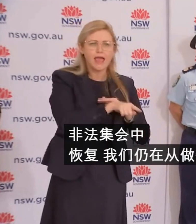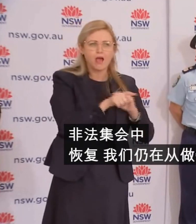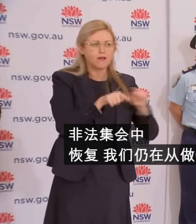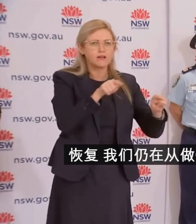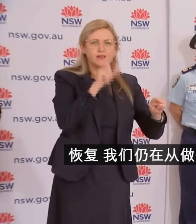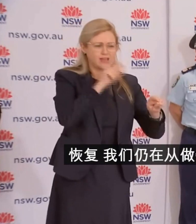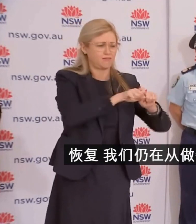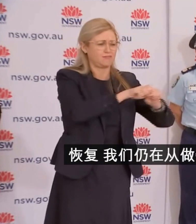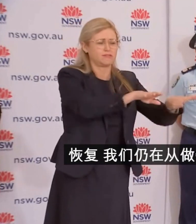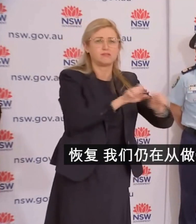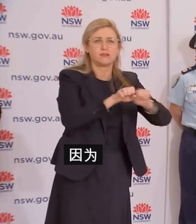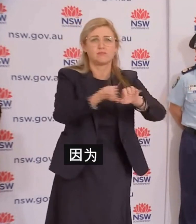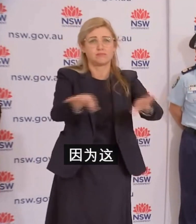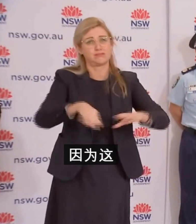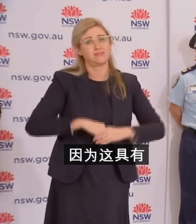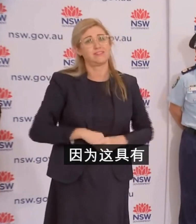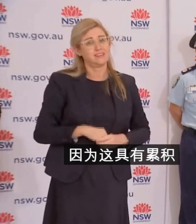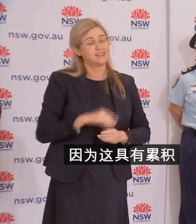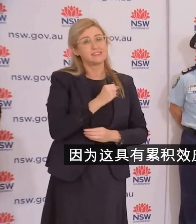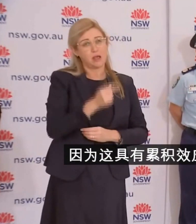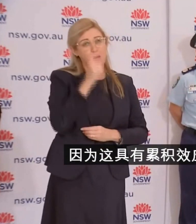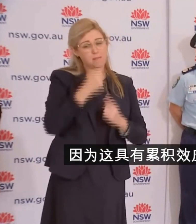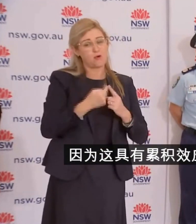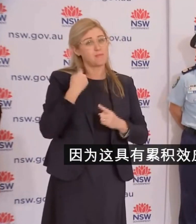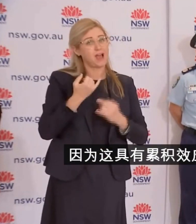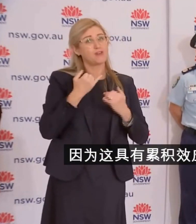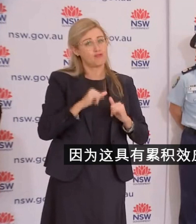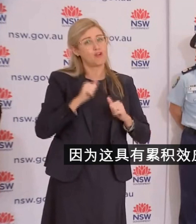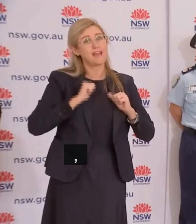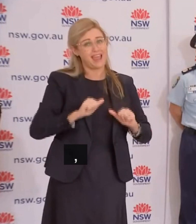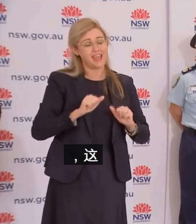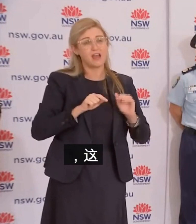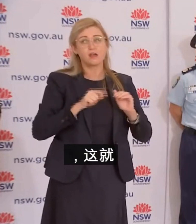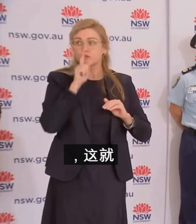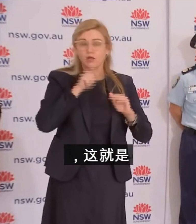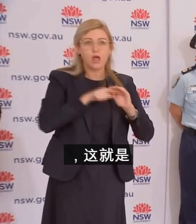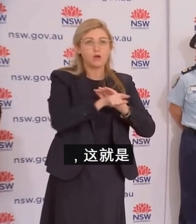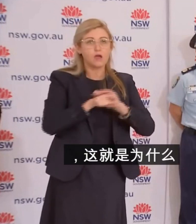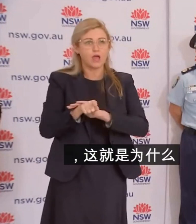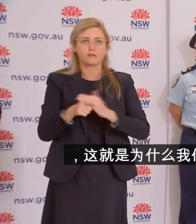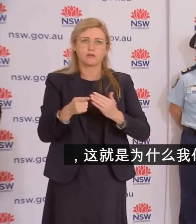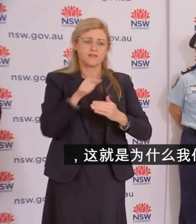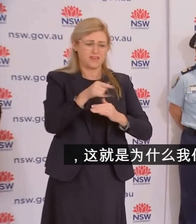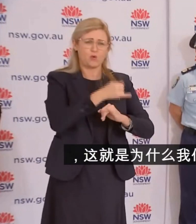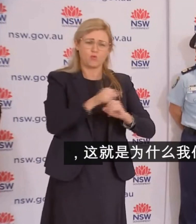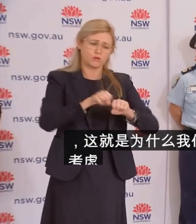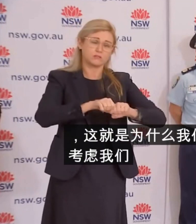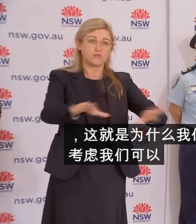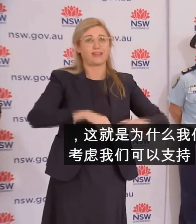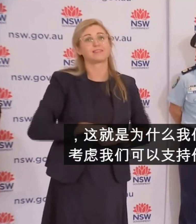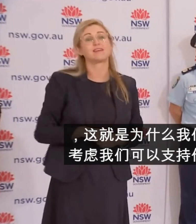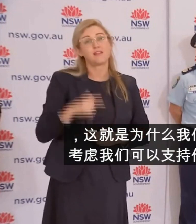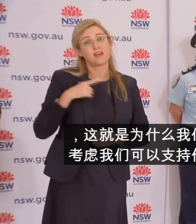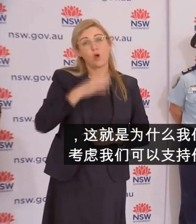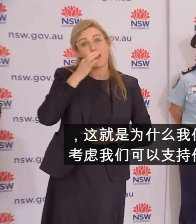from people who did the wrong thing, because that has a cumulative effect day on day. And that's why we've asked the police to look at